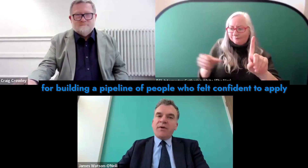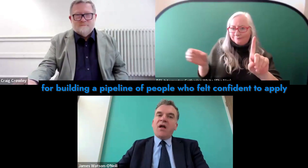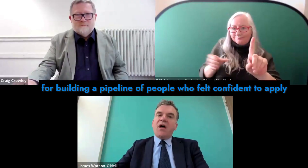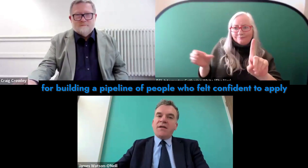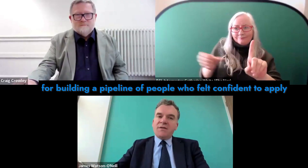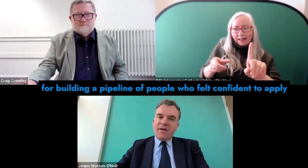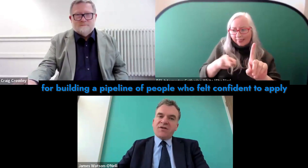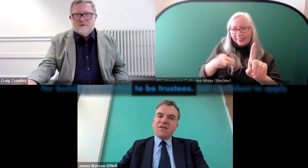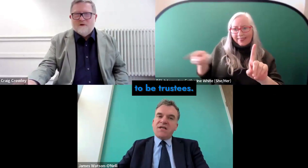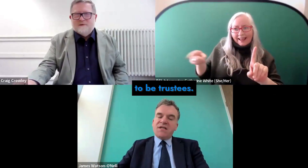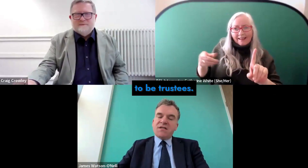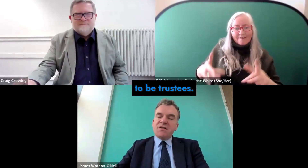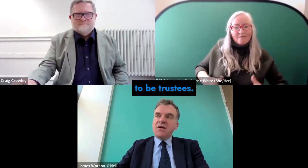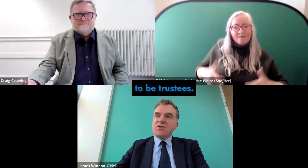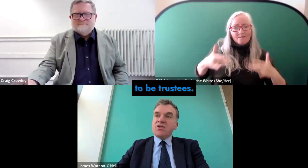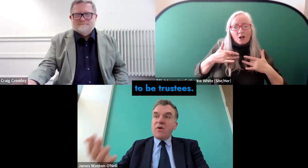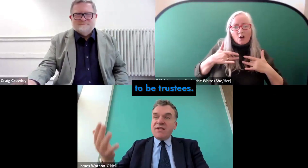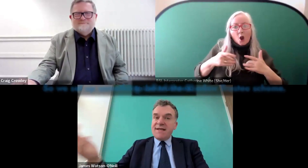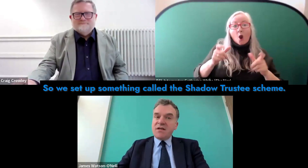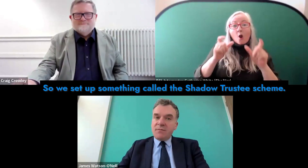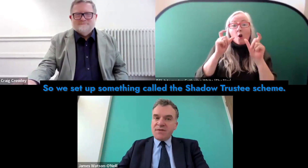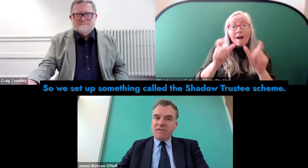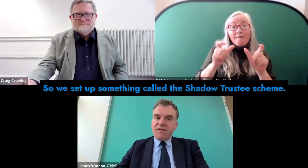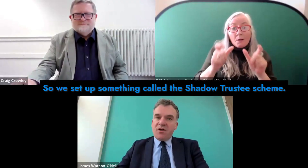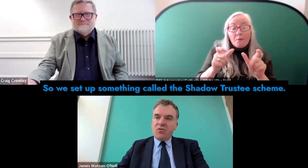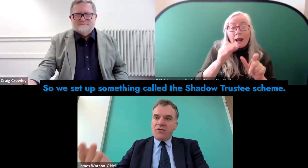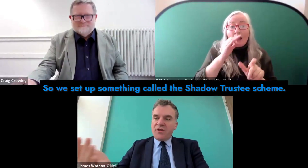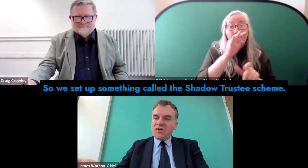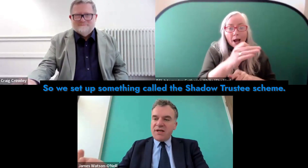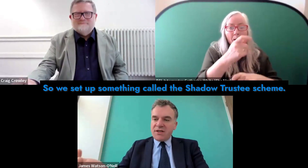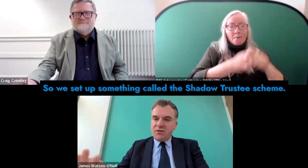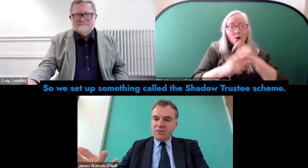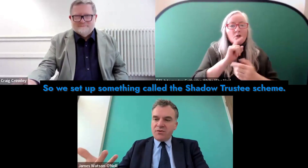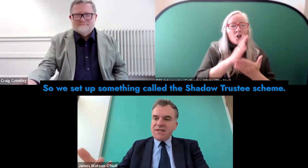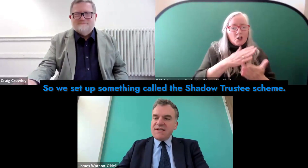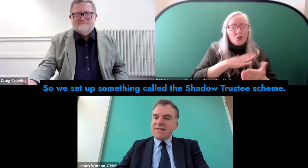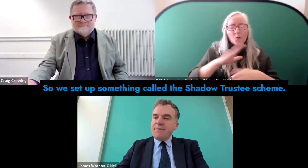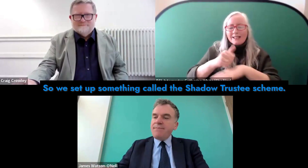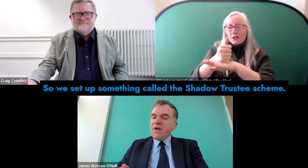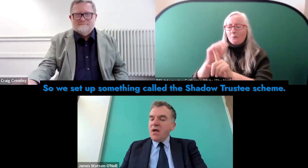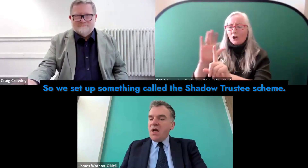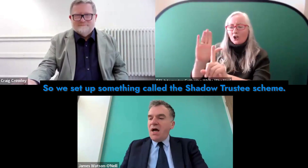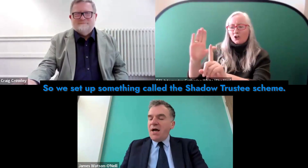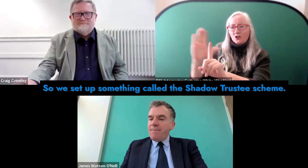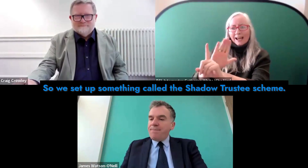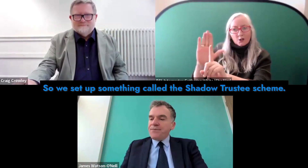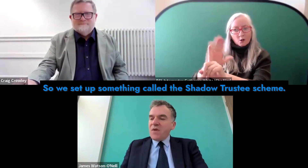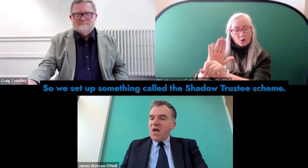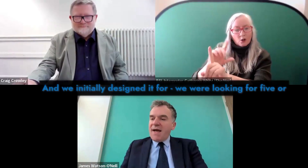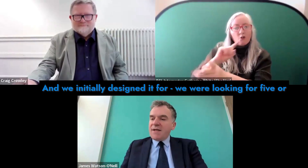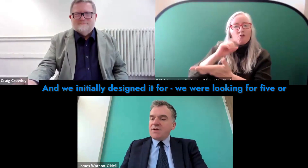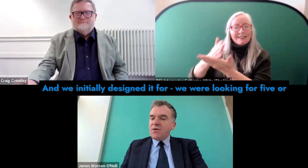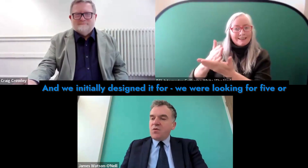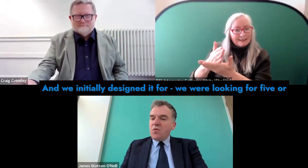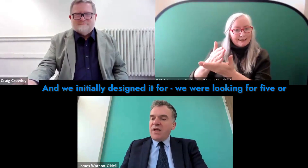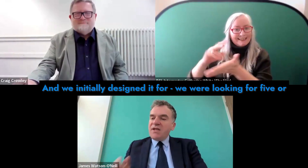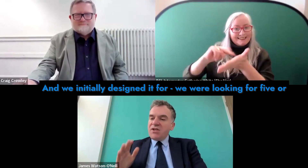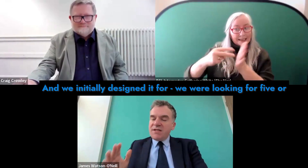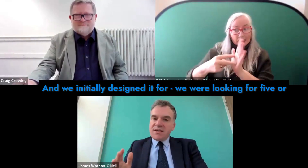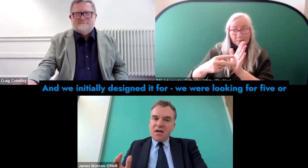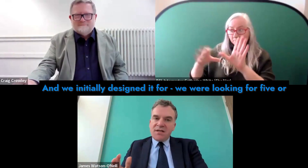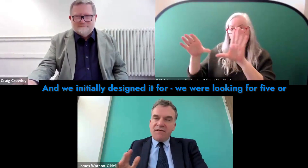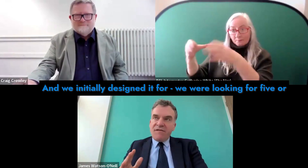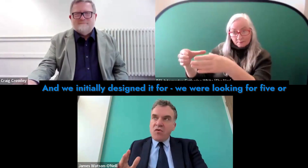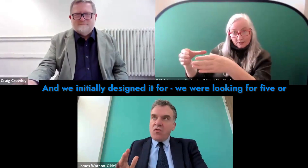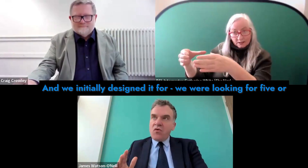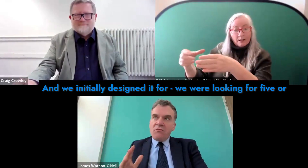felt confident to apply to be trustees. So we set up something called the Shadow Trustee Scheme, and